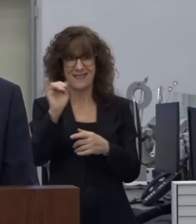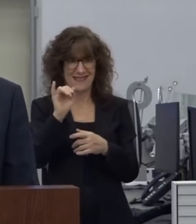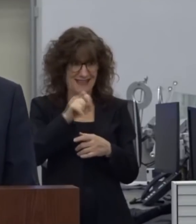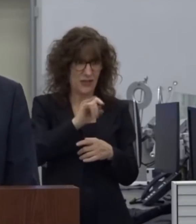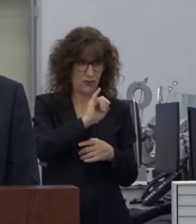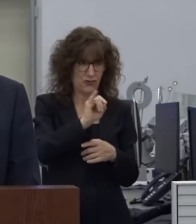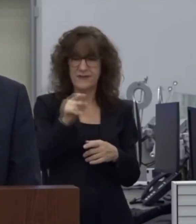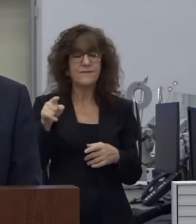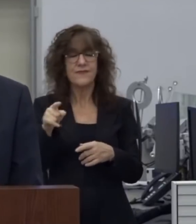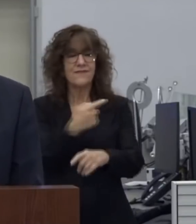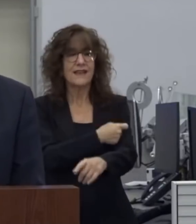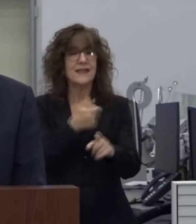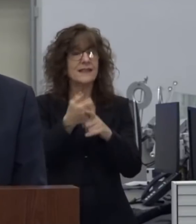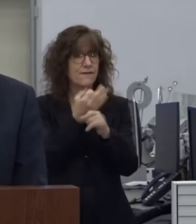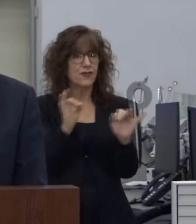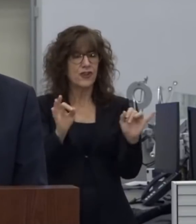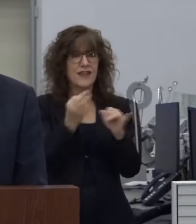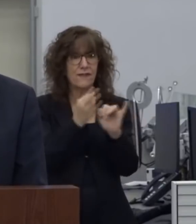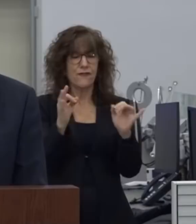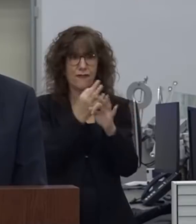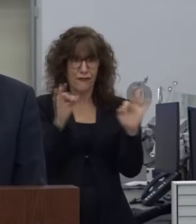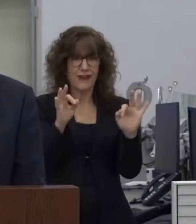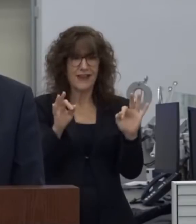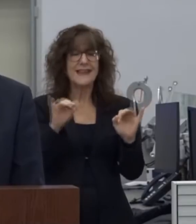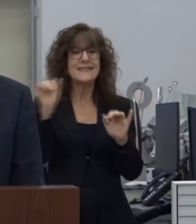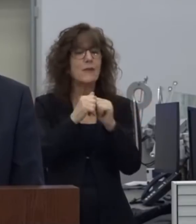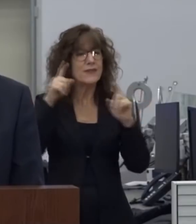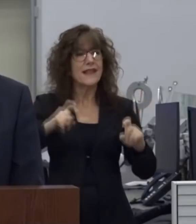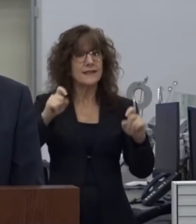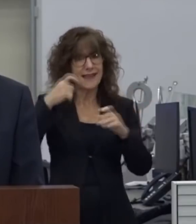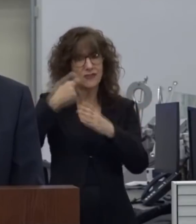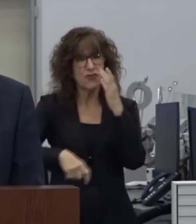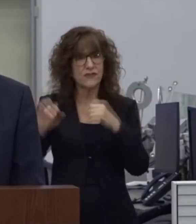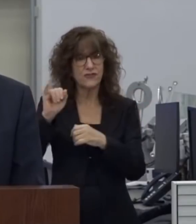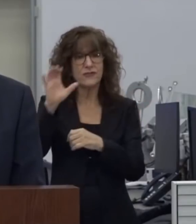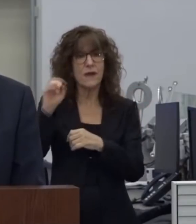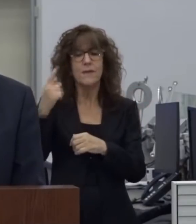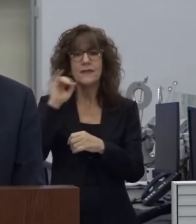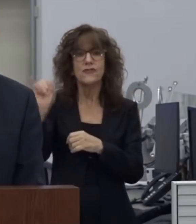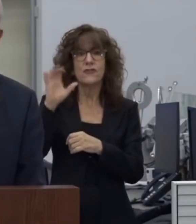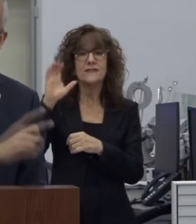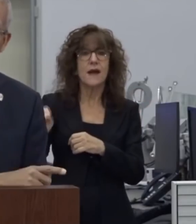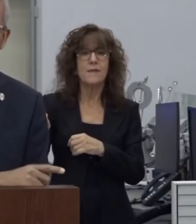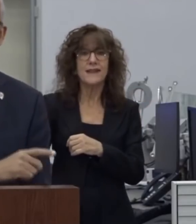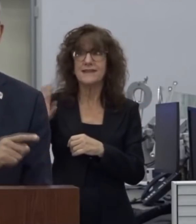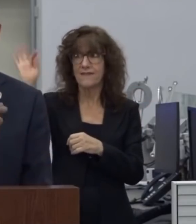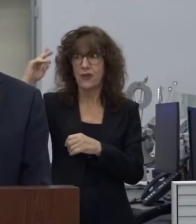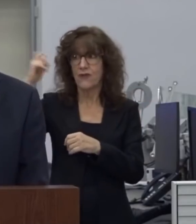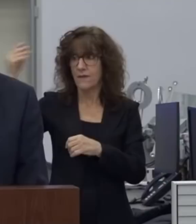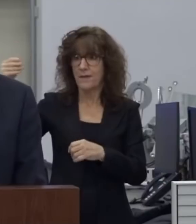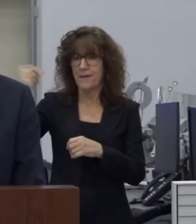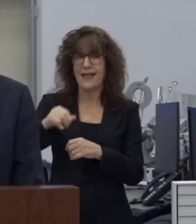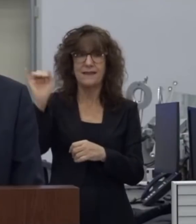Now, just like with the test, we can charge insurance companies for this because the insurance companies are paid from the federal government